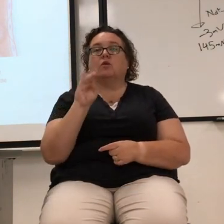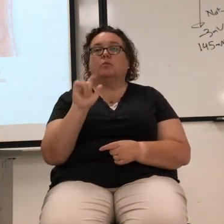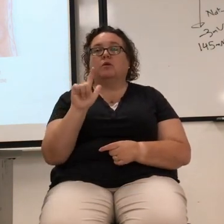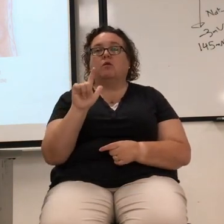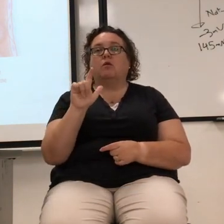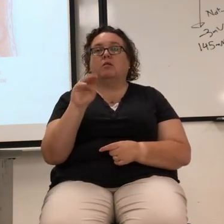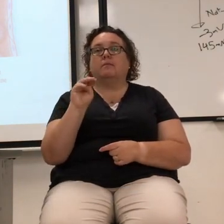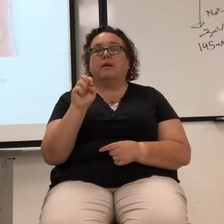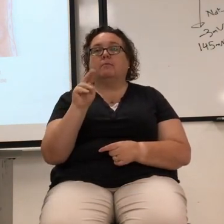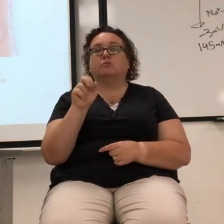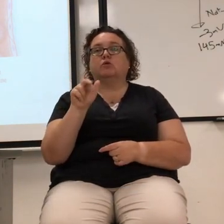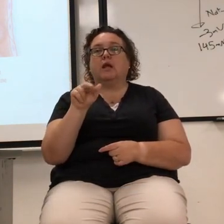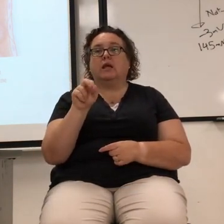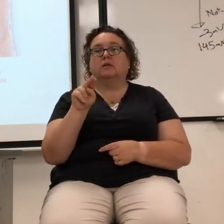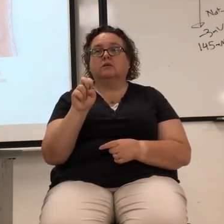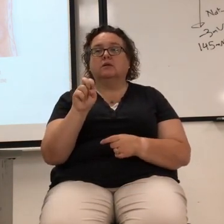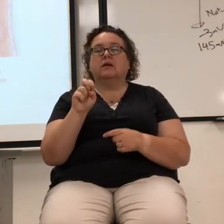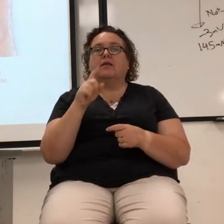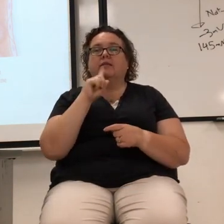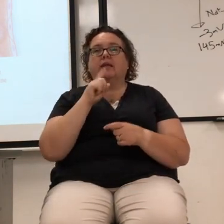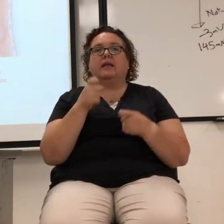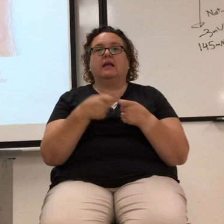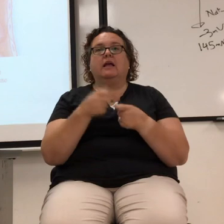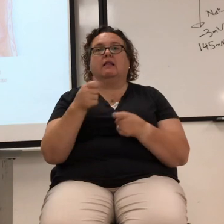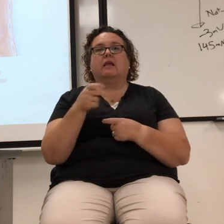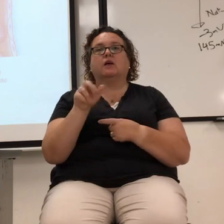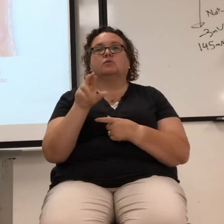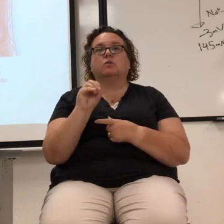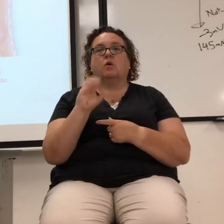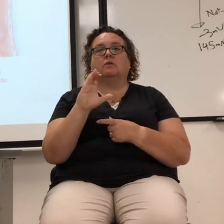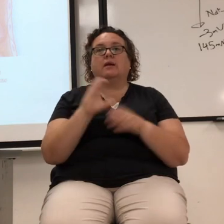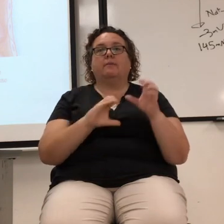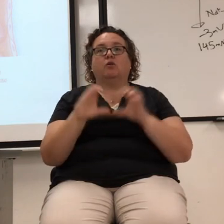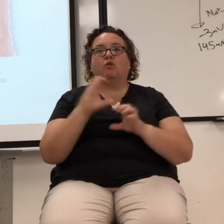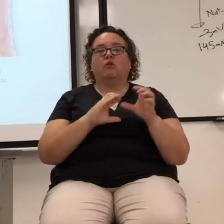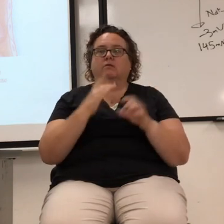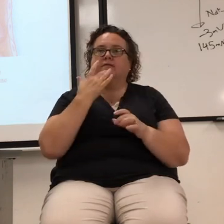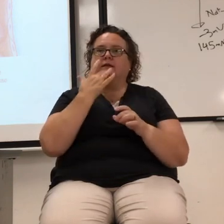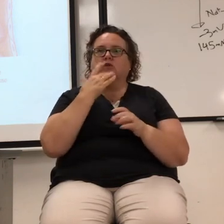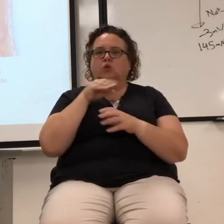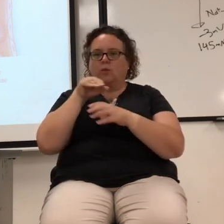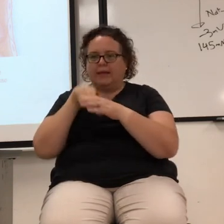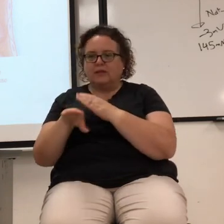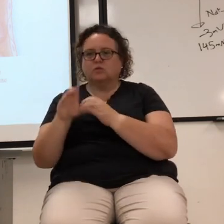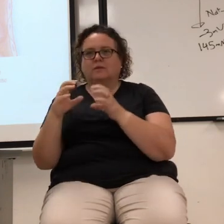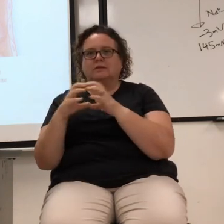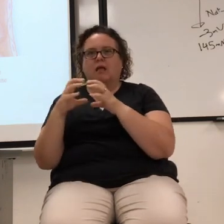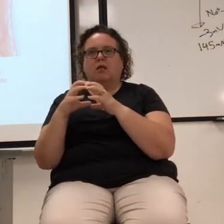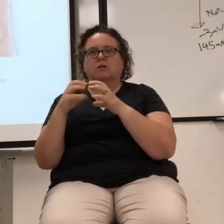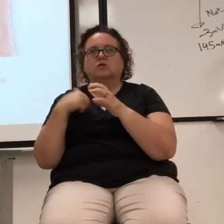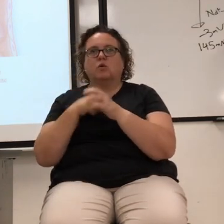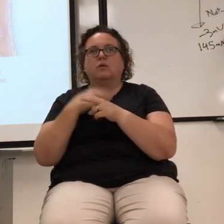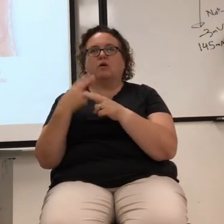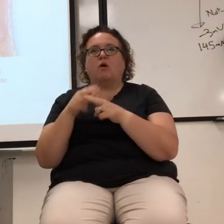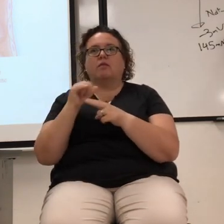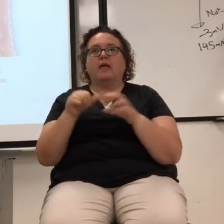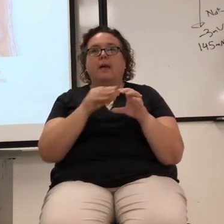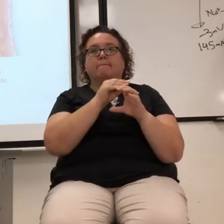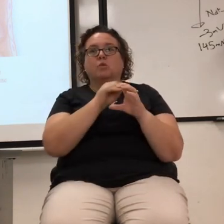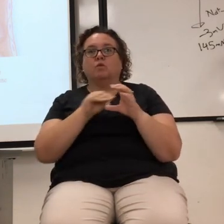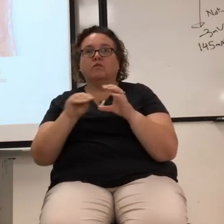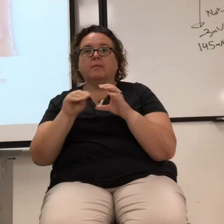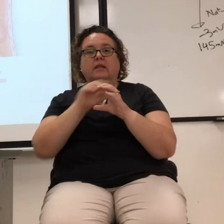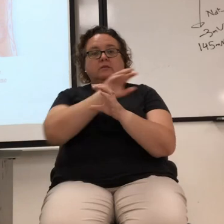membrane, the electrochemical gradient favors going in the cell. So they call this movement across this